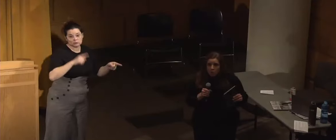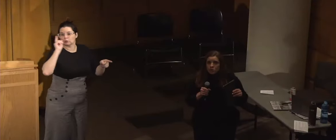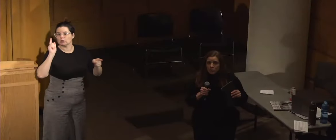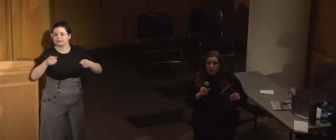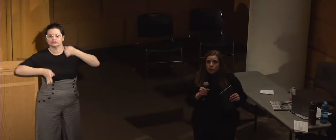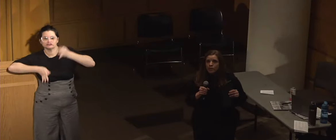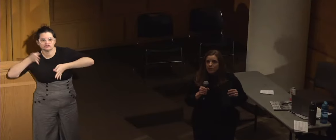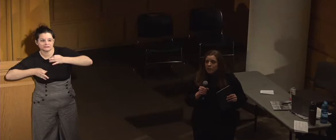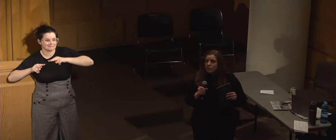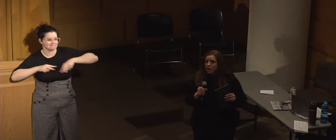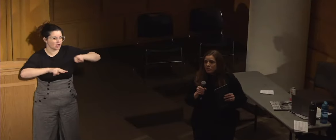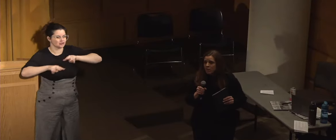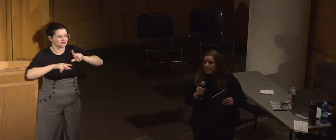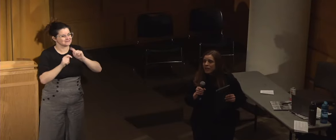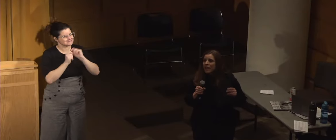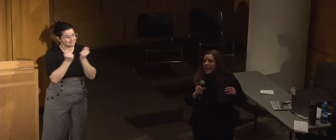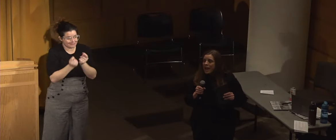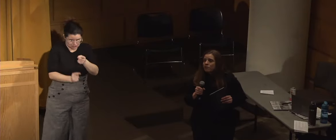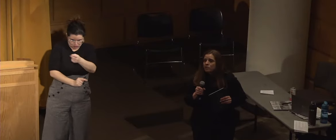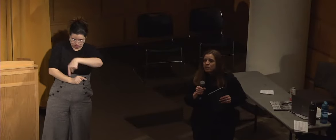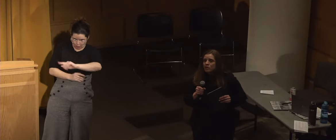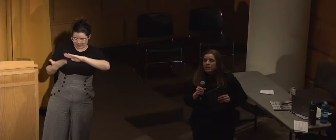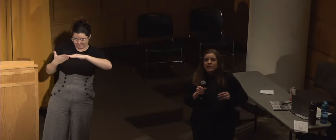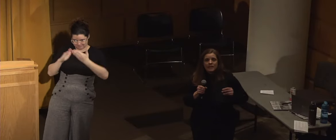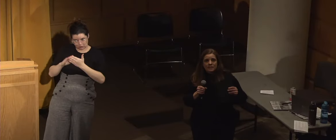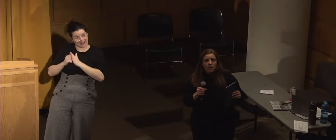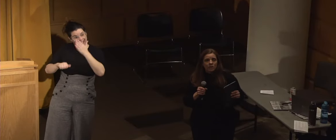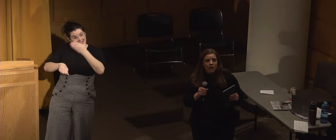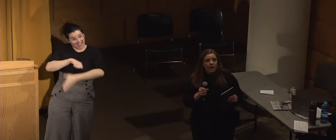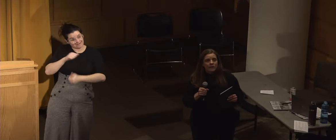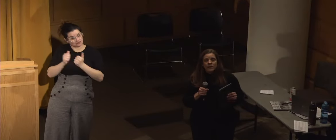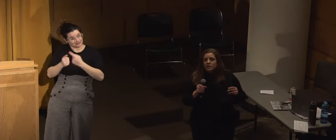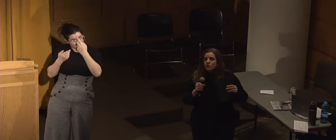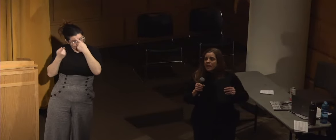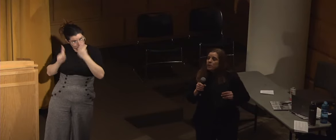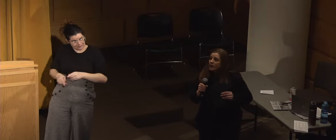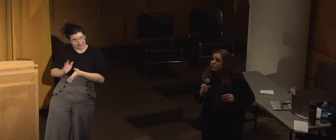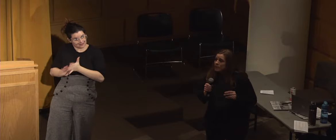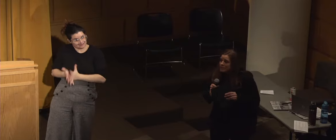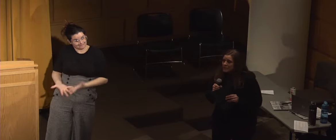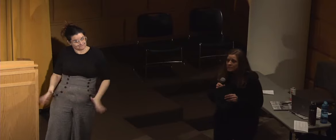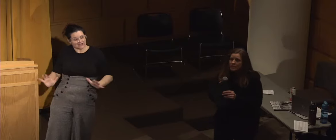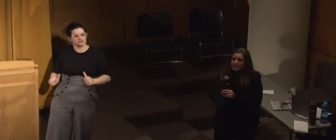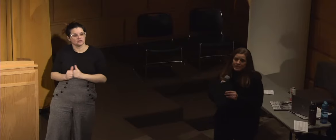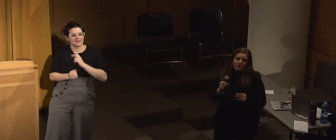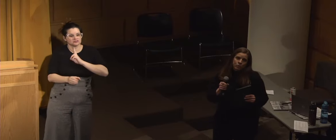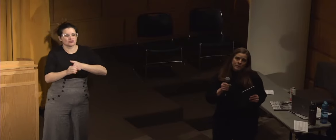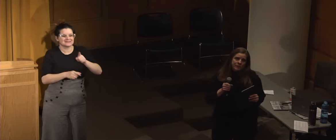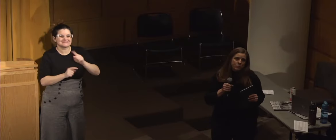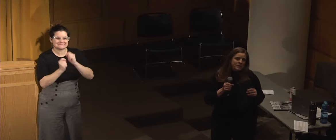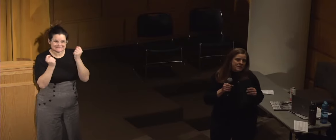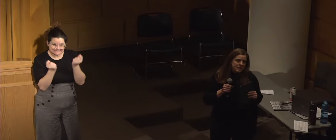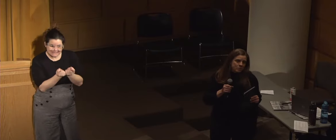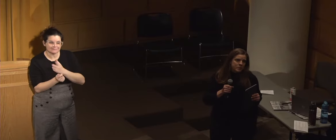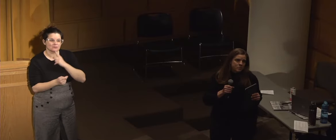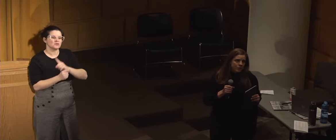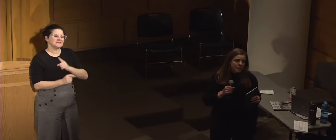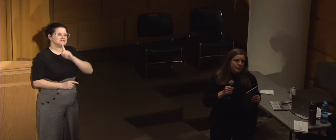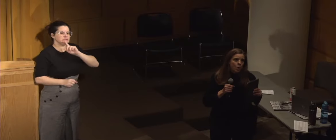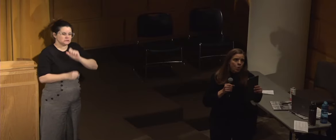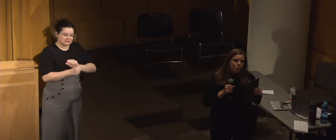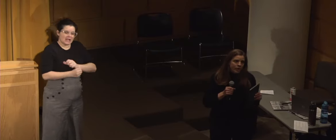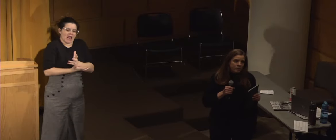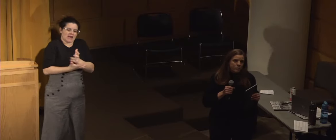because those are the people who are going to bring about the change after the agreement is long gone. So that's why I joined this team, because this is a group of team with deep